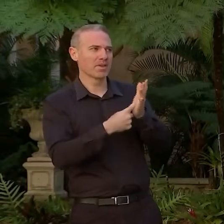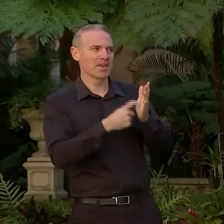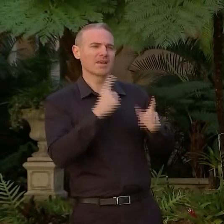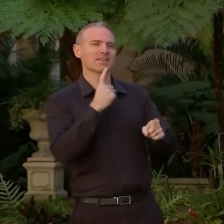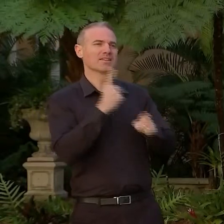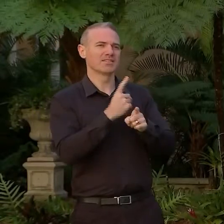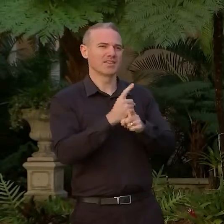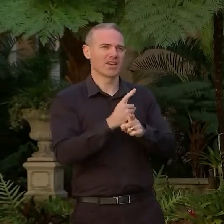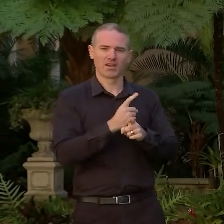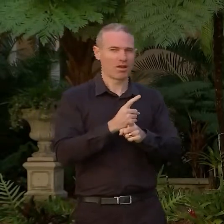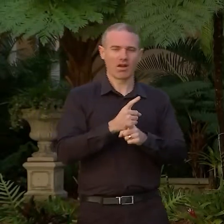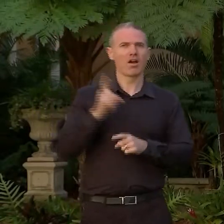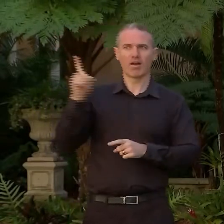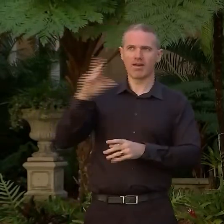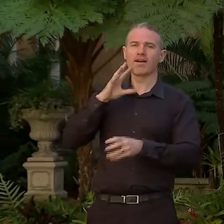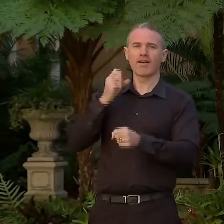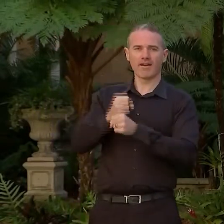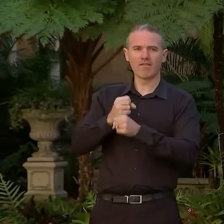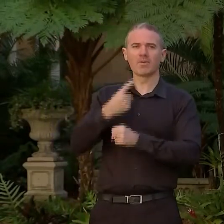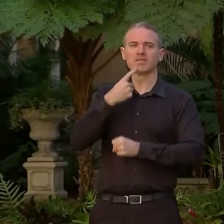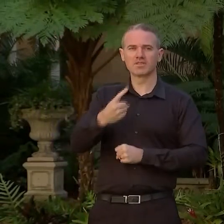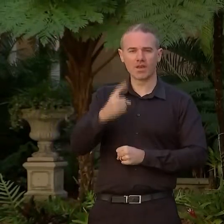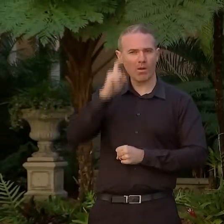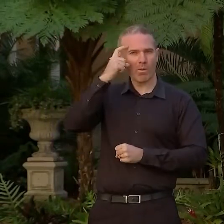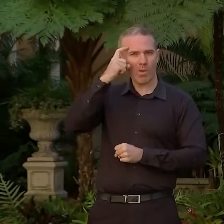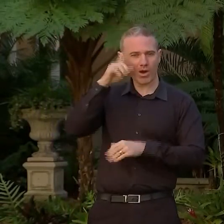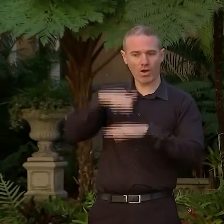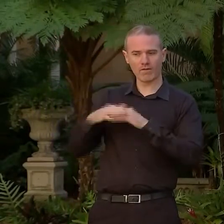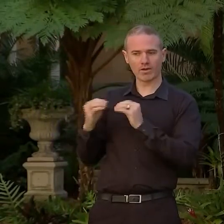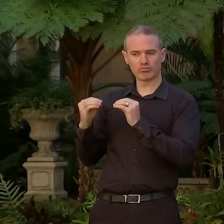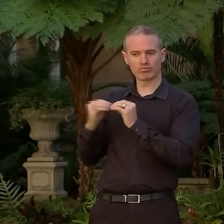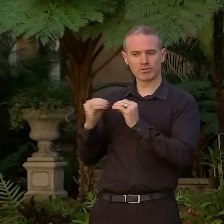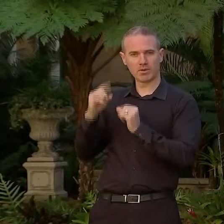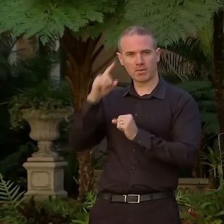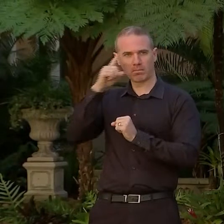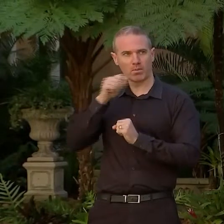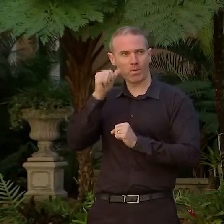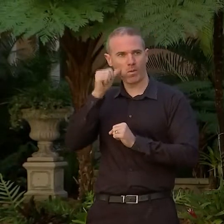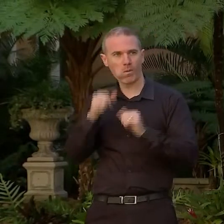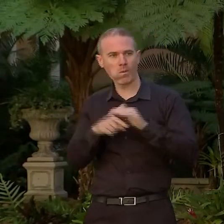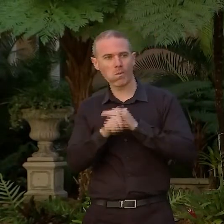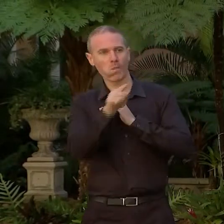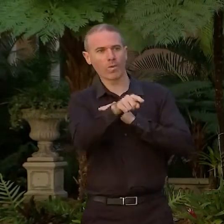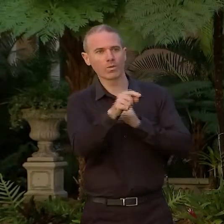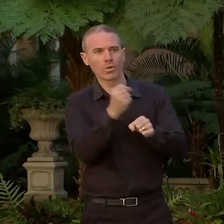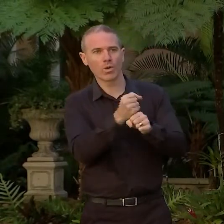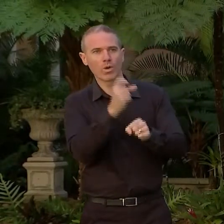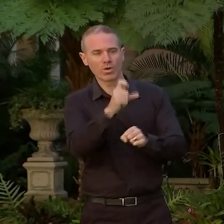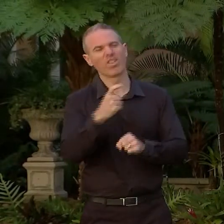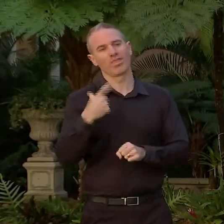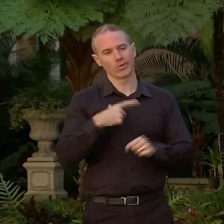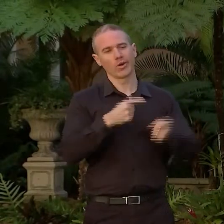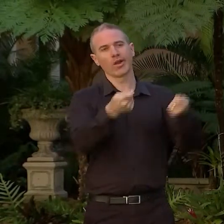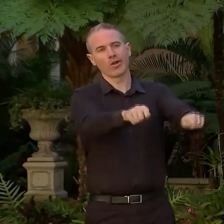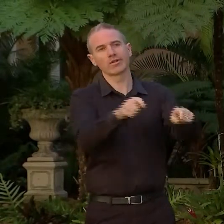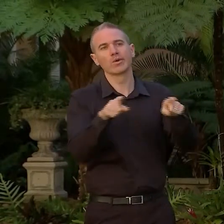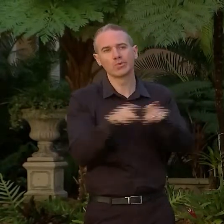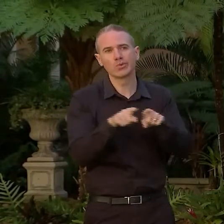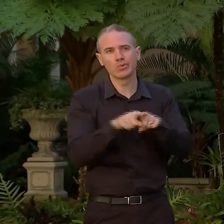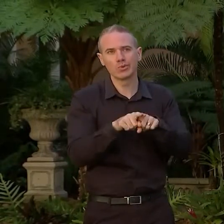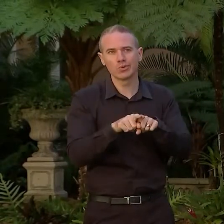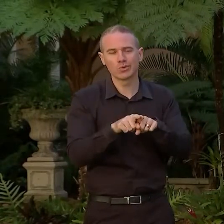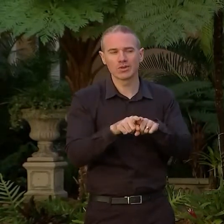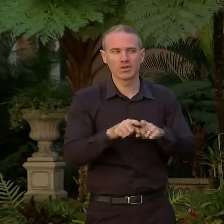the government has told him they're worried about Brisbane residents sneaking down. Is that a concern? Oh, look, clearly the Gold Coast is part